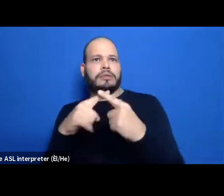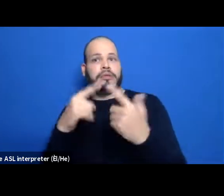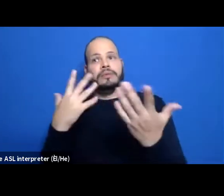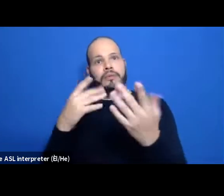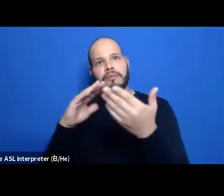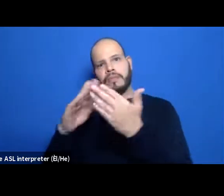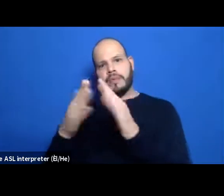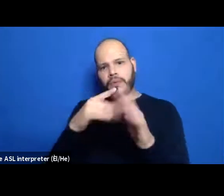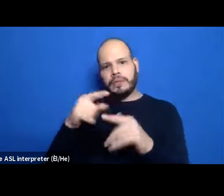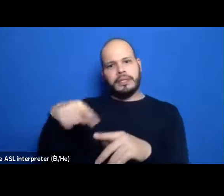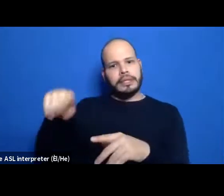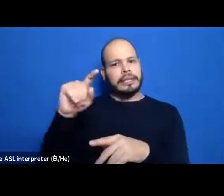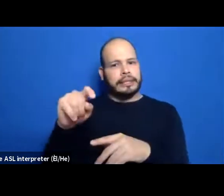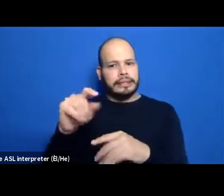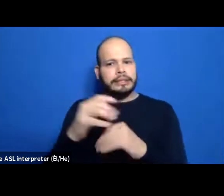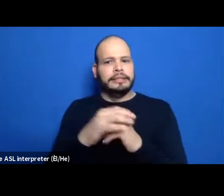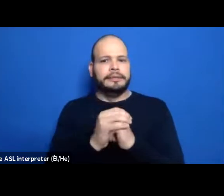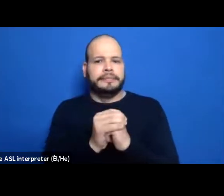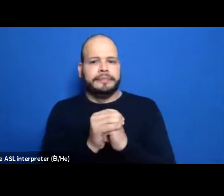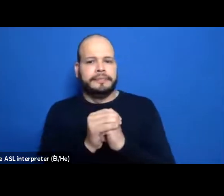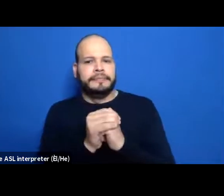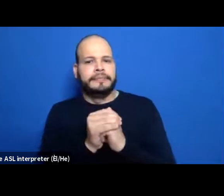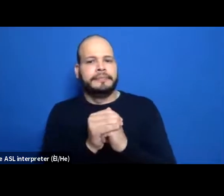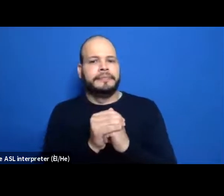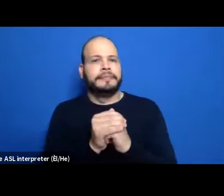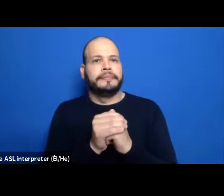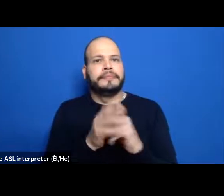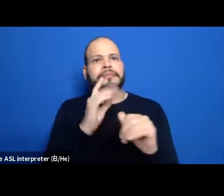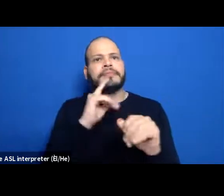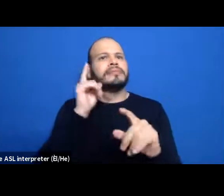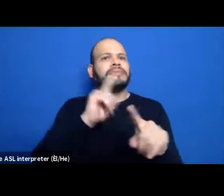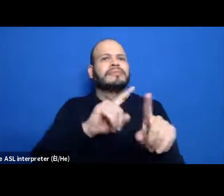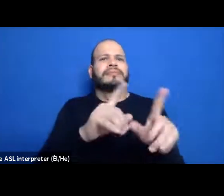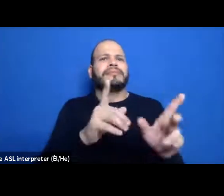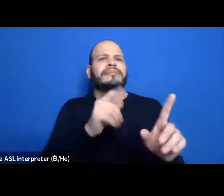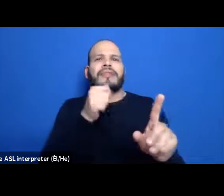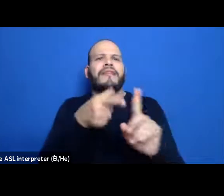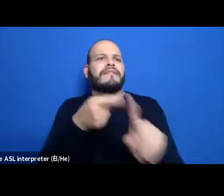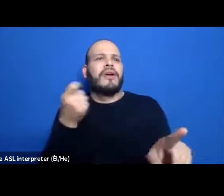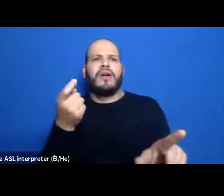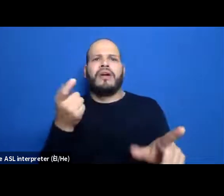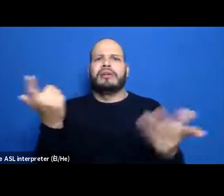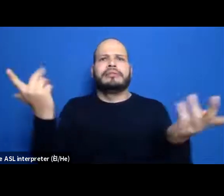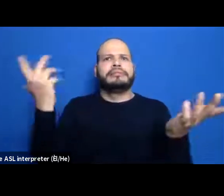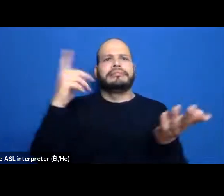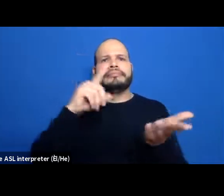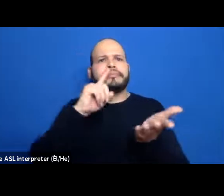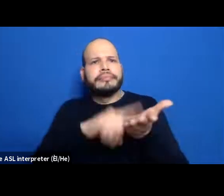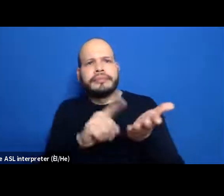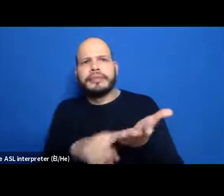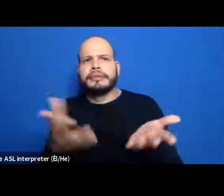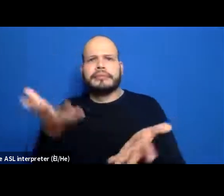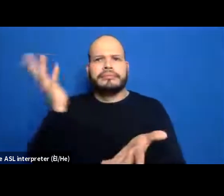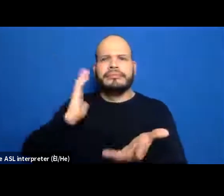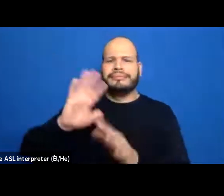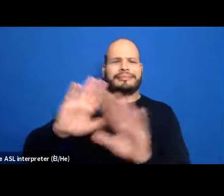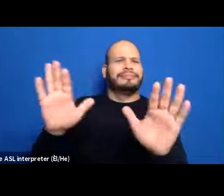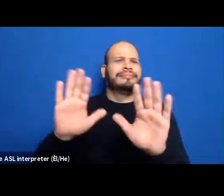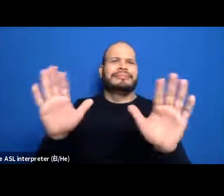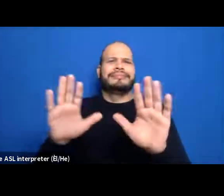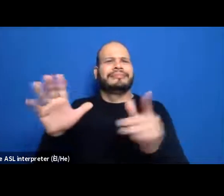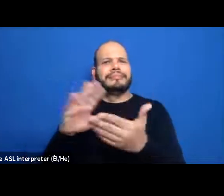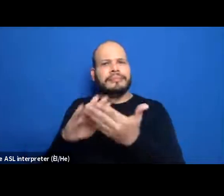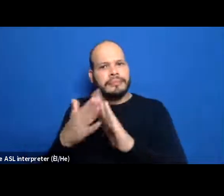handed down in a PD or from a professor somewhere else. This was something that was imagined by the